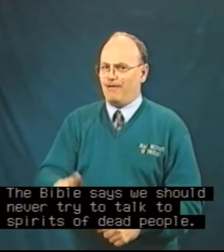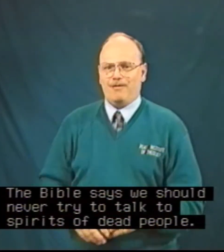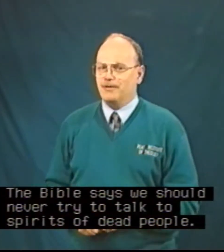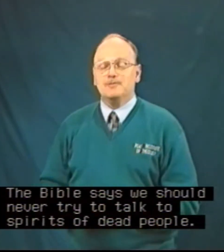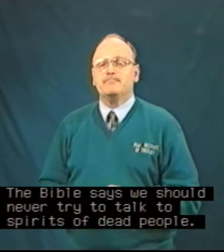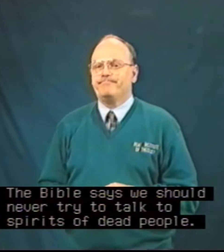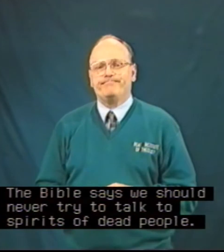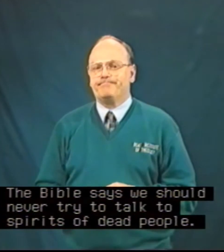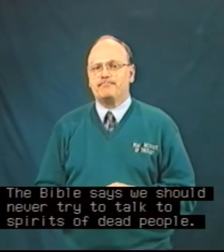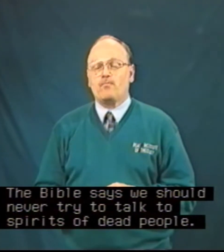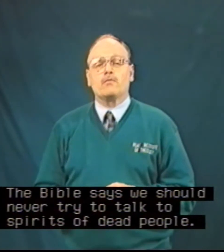people.